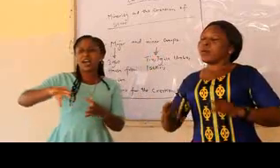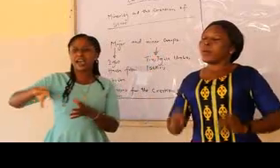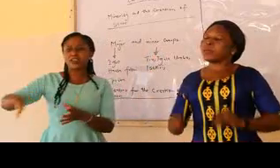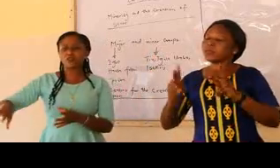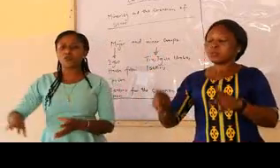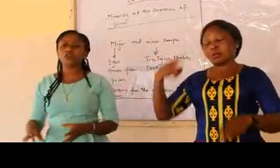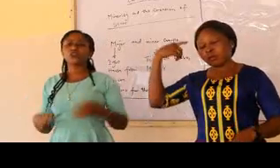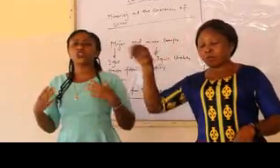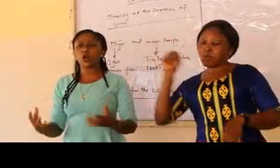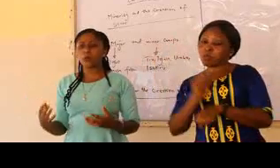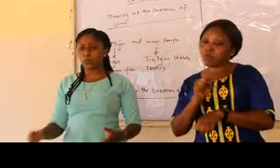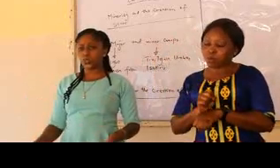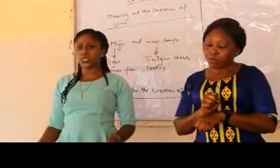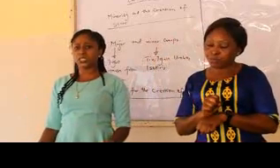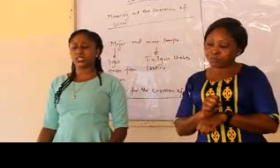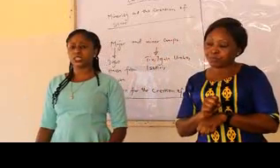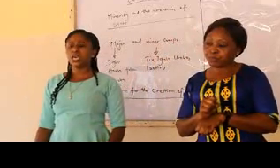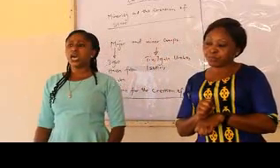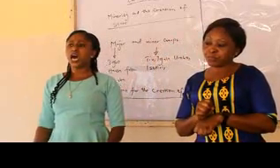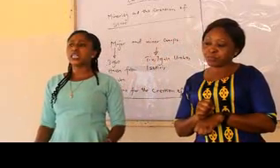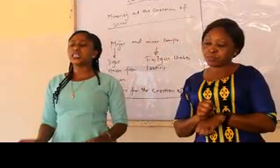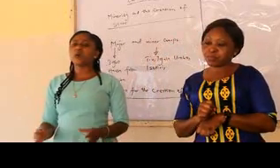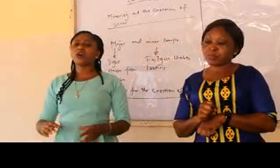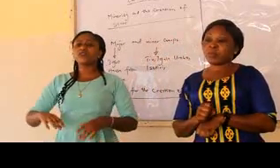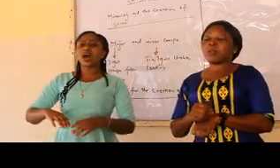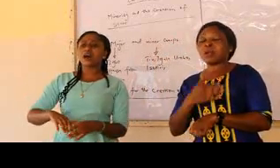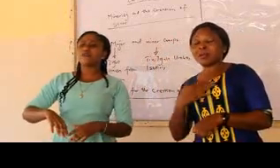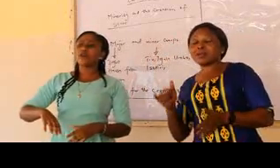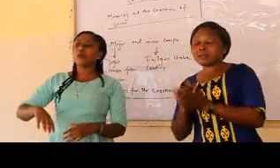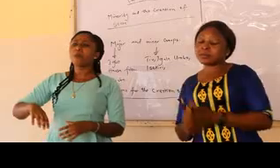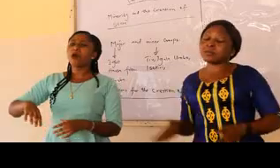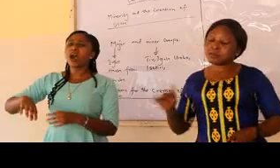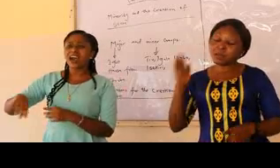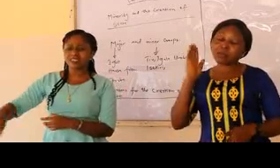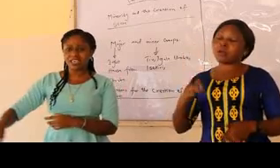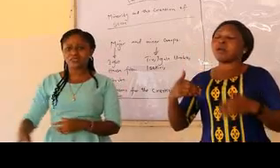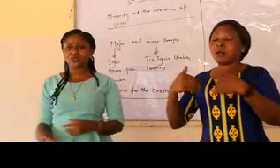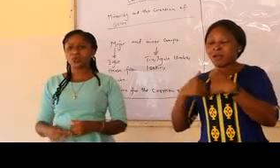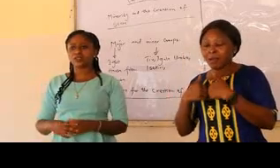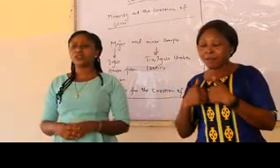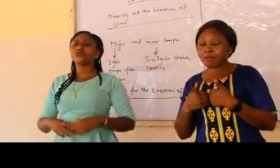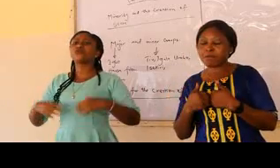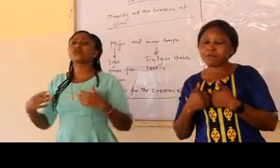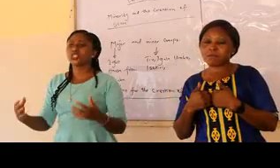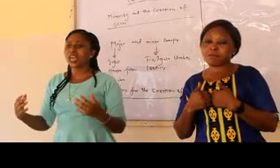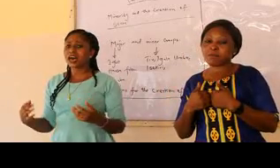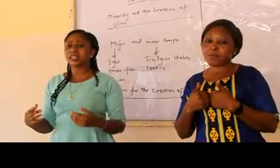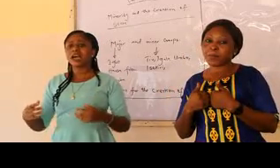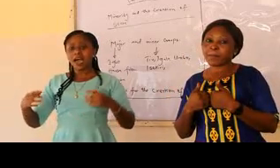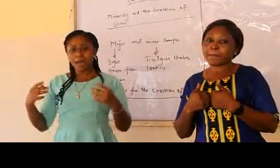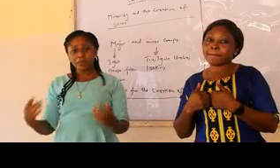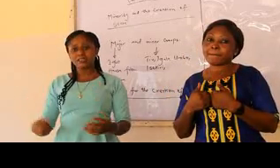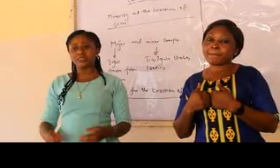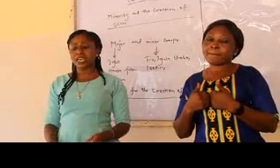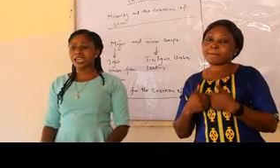be denied of what? Job opportunities, and that they will also have more access to what? To